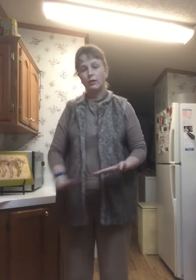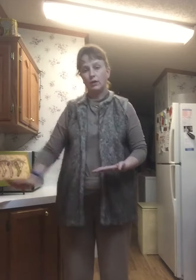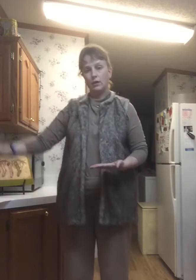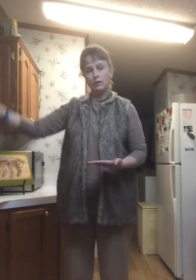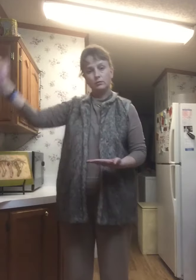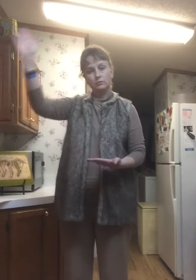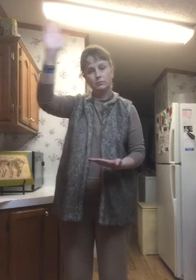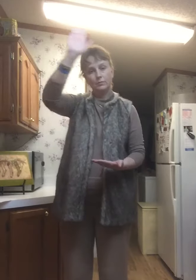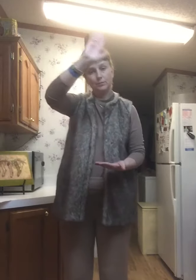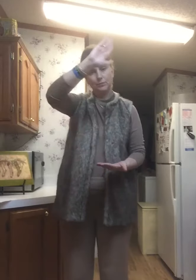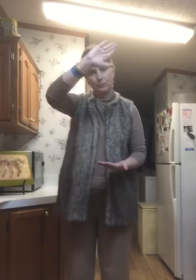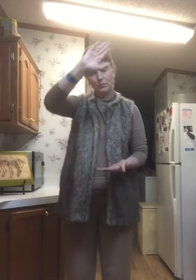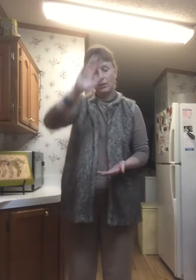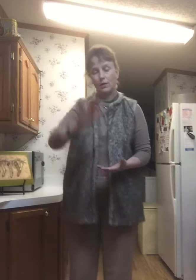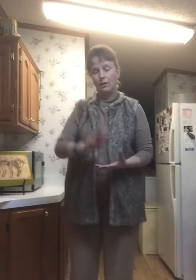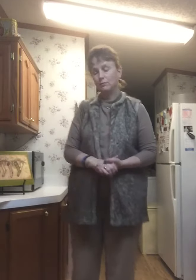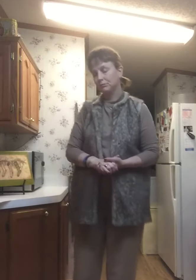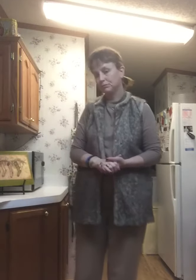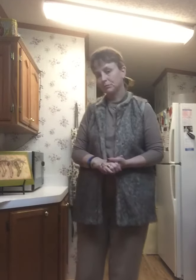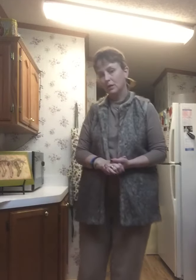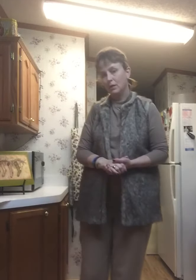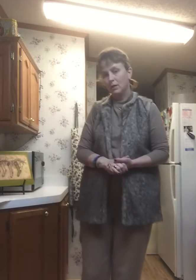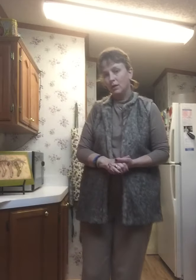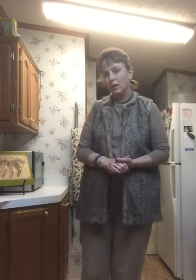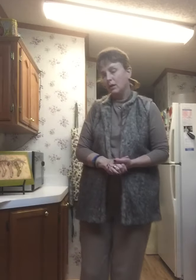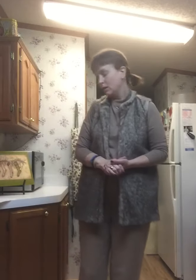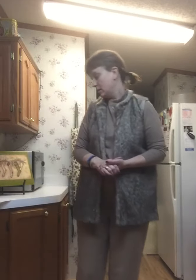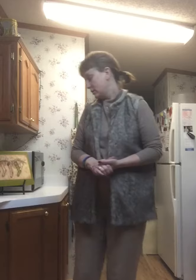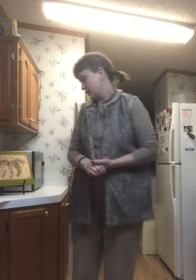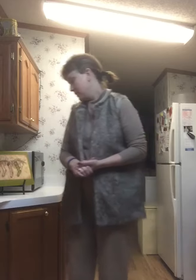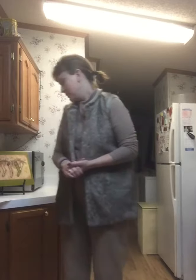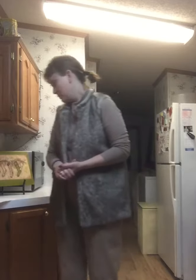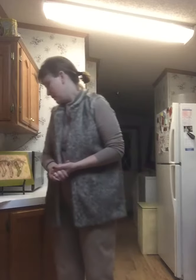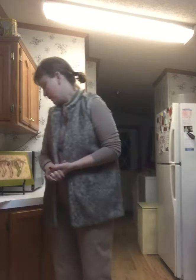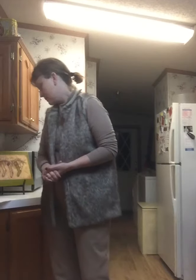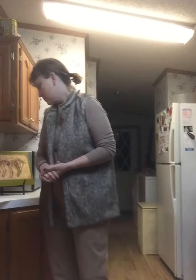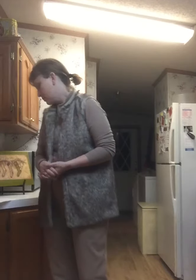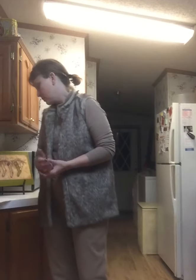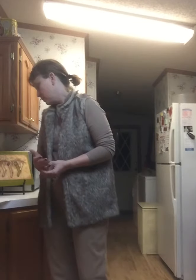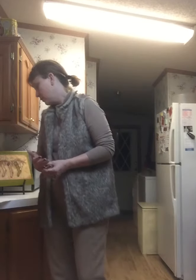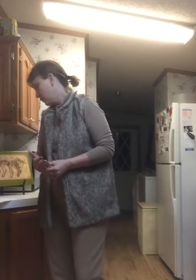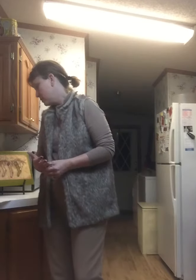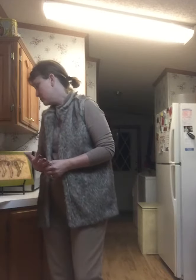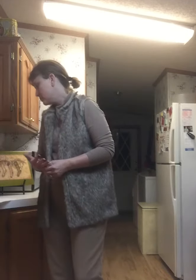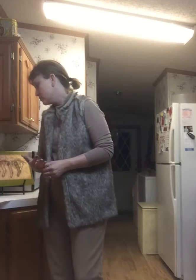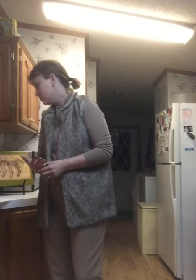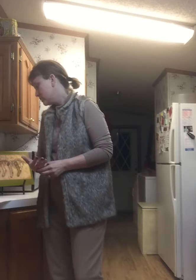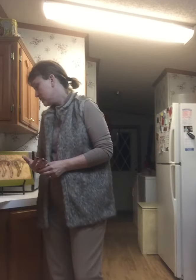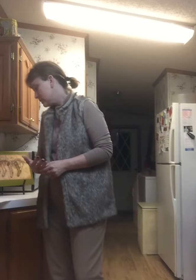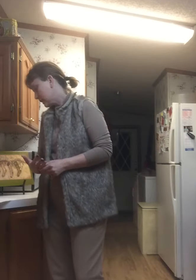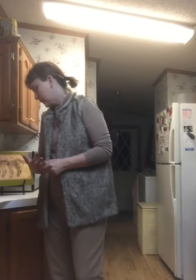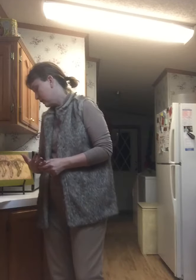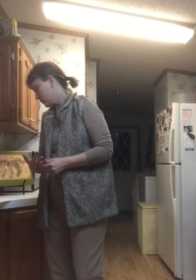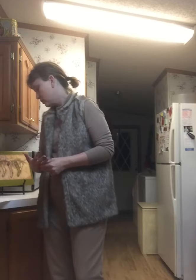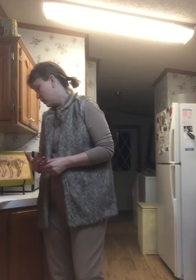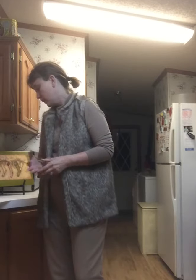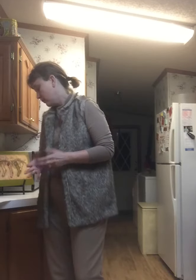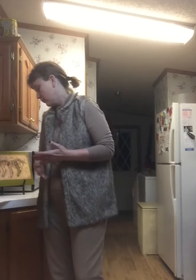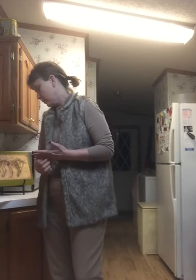divine. Okay? Alright, next we're going to go on to the second